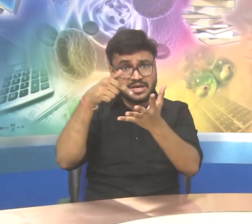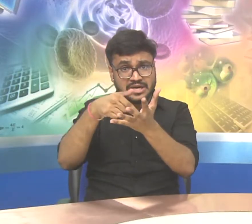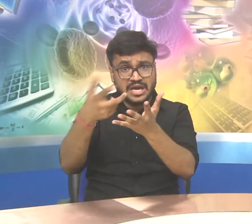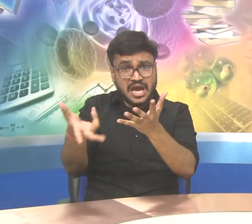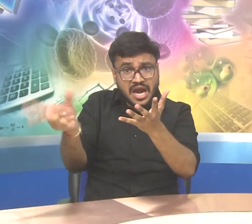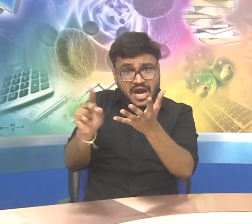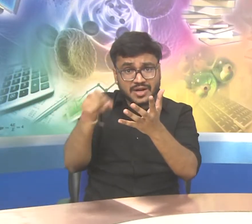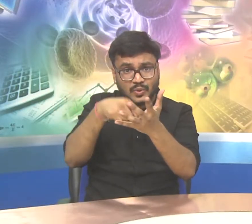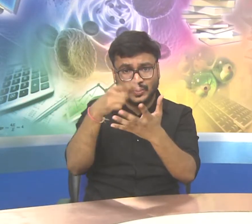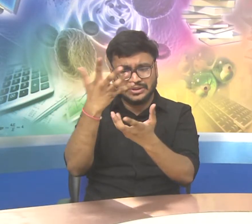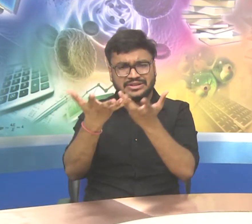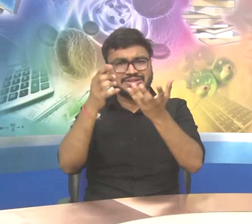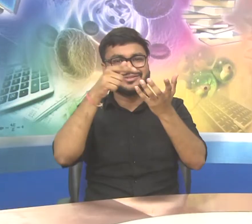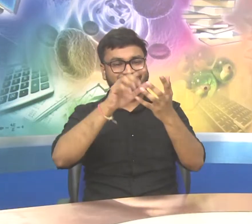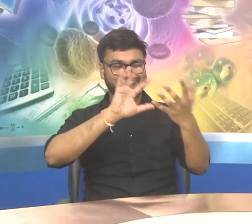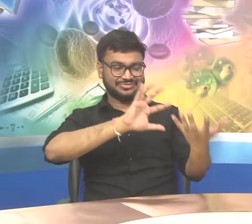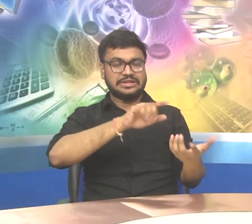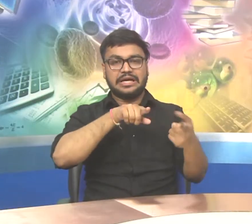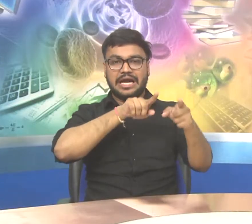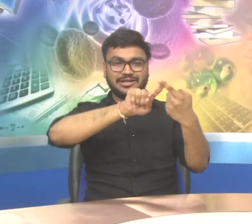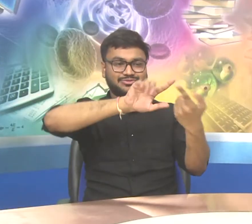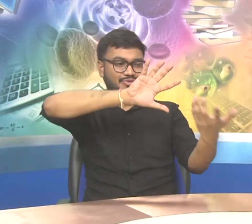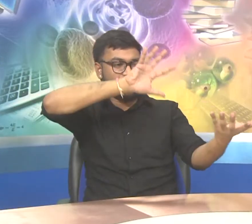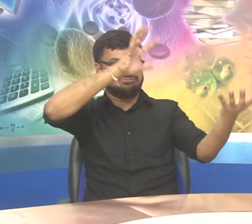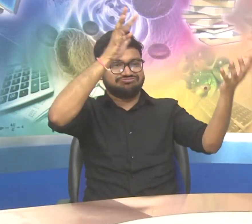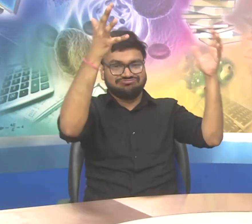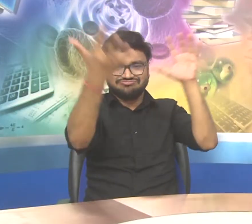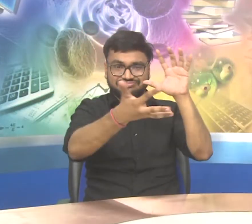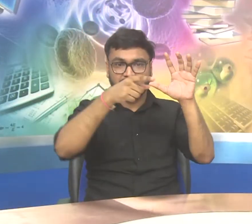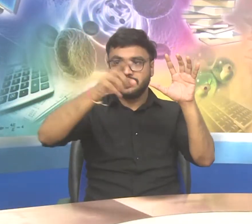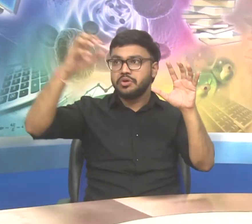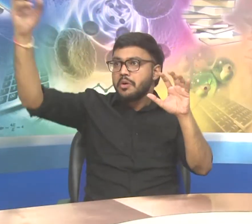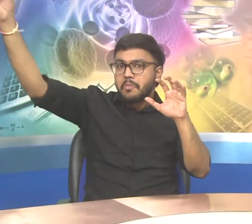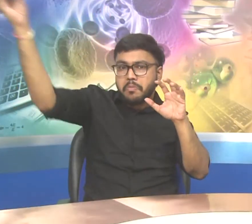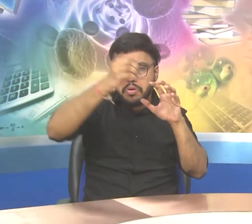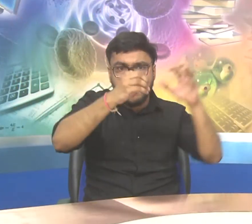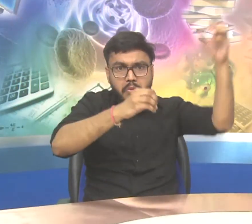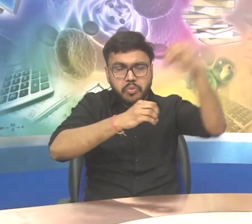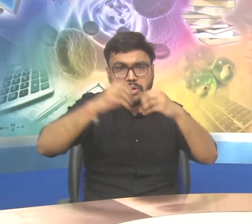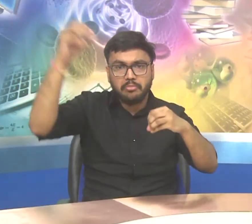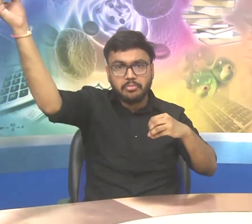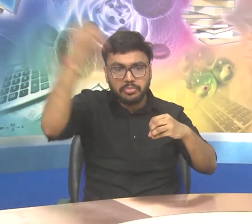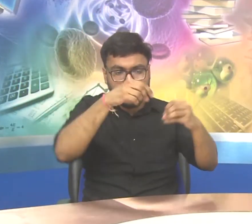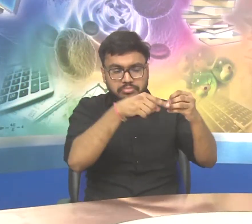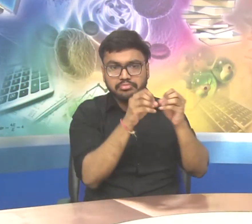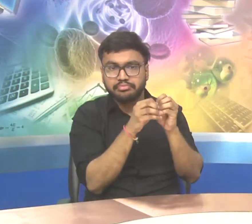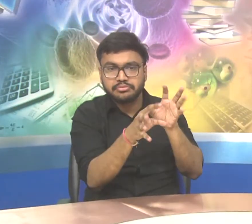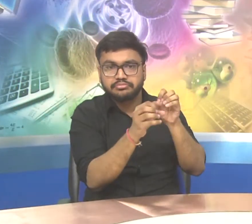It means continuous attack or hitting again and again, like meteor